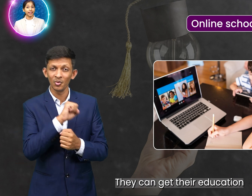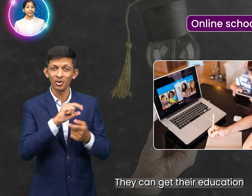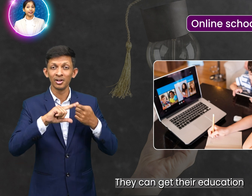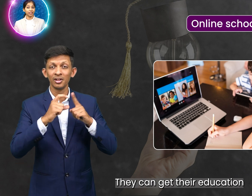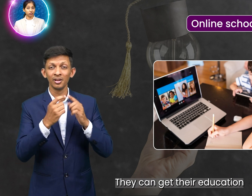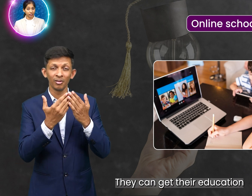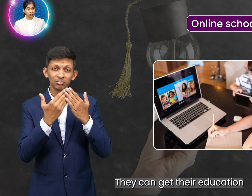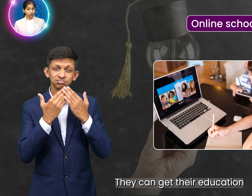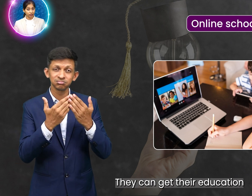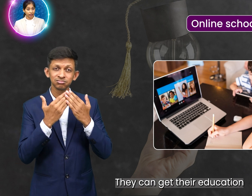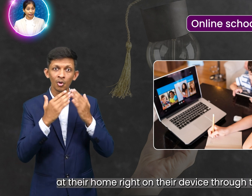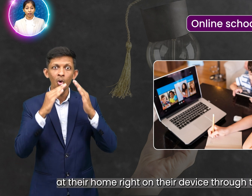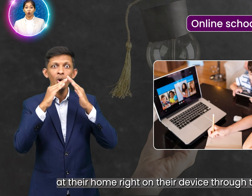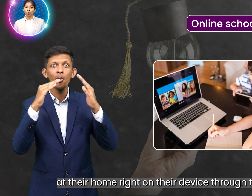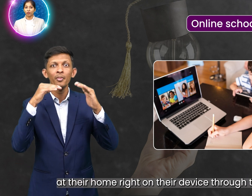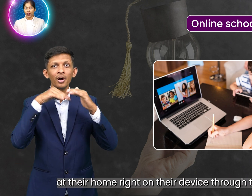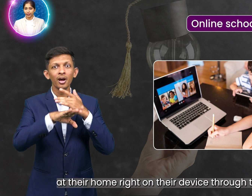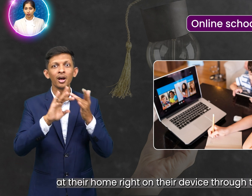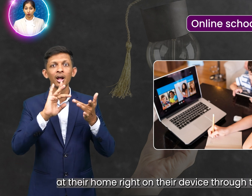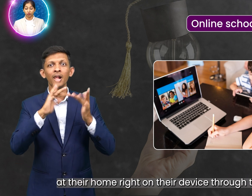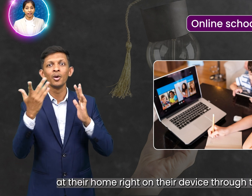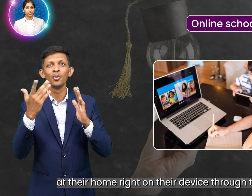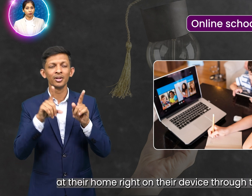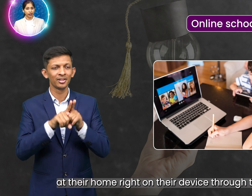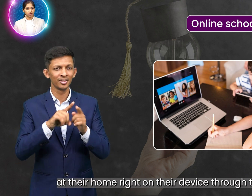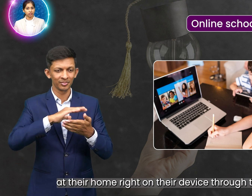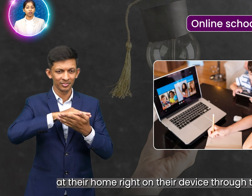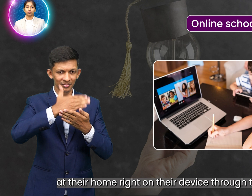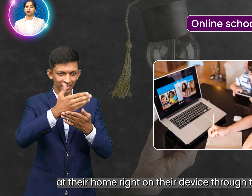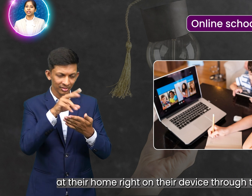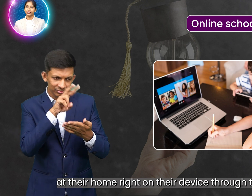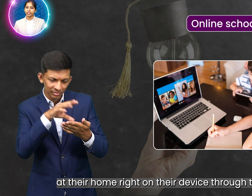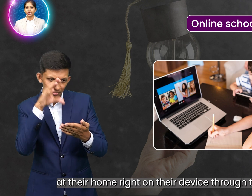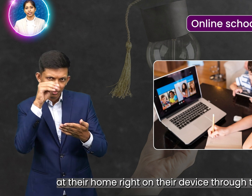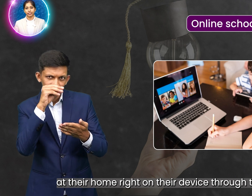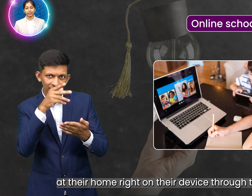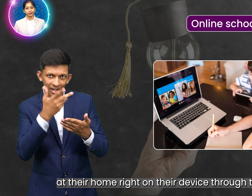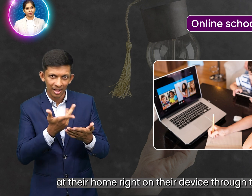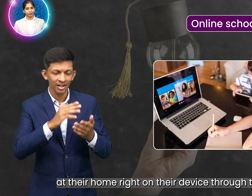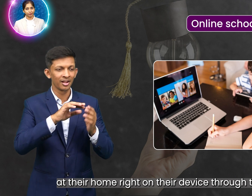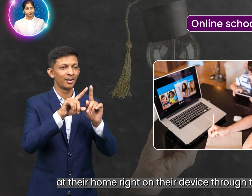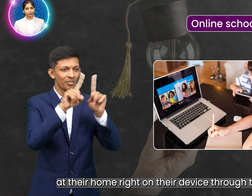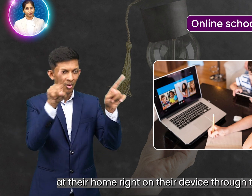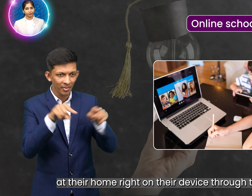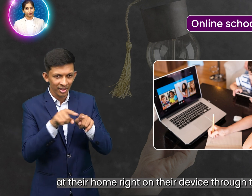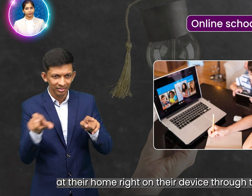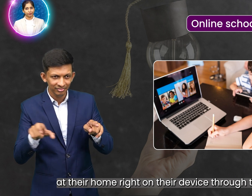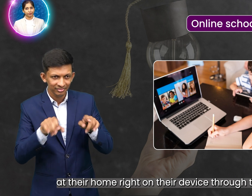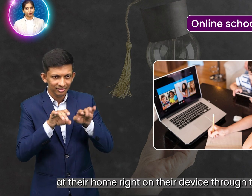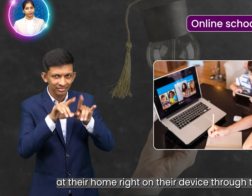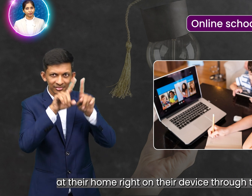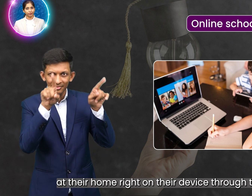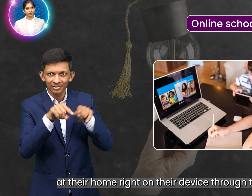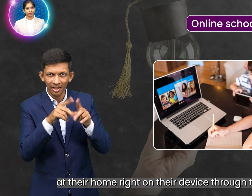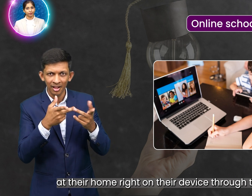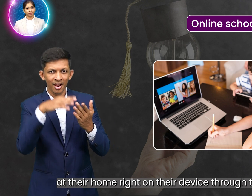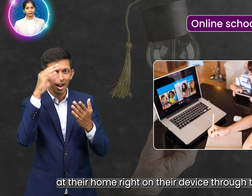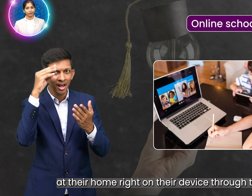They can get their education at their home right on their device through the internet.